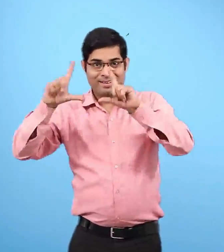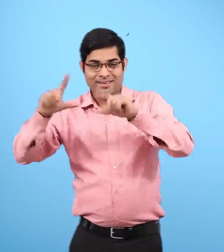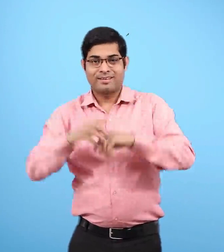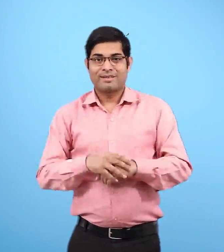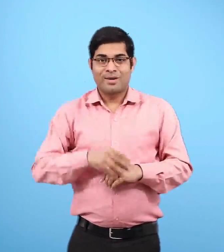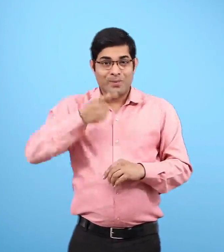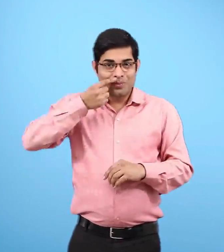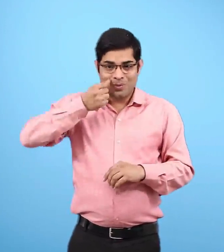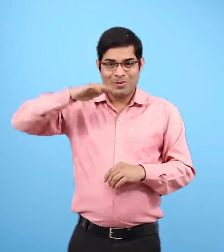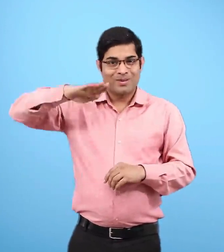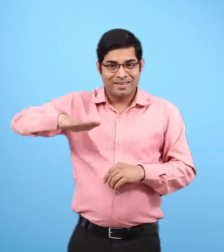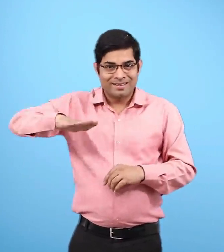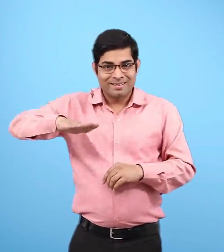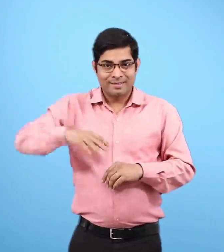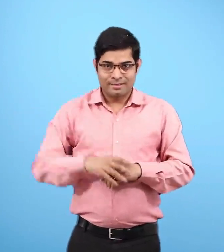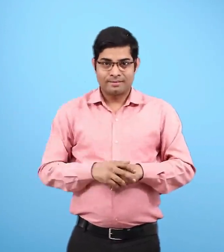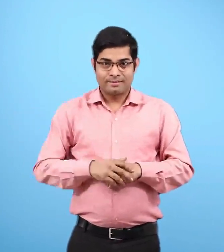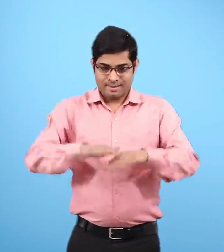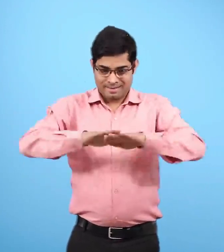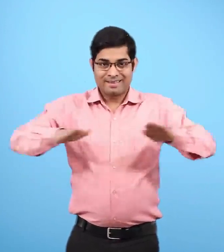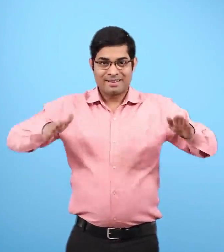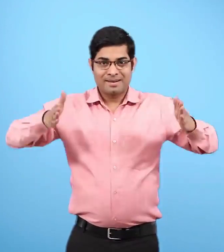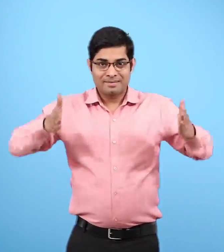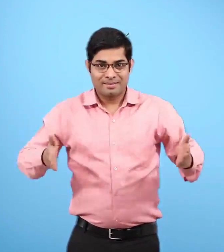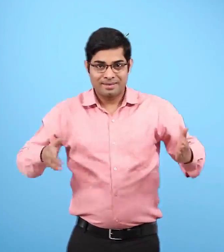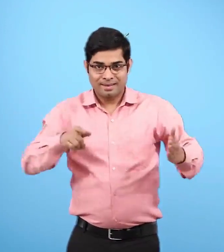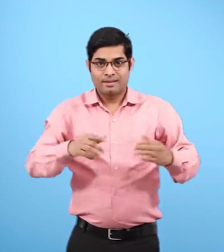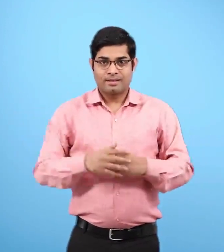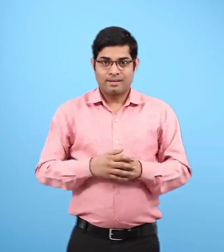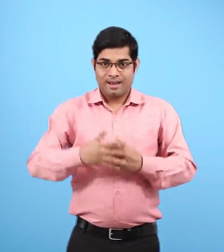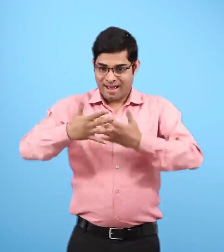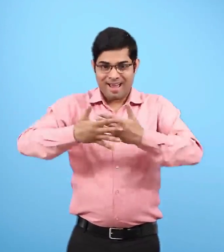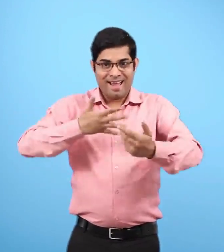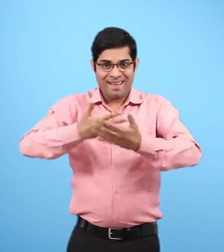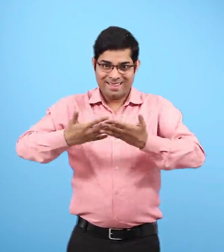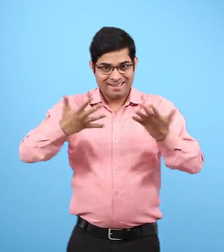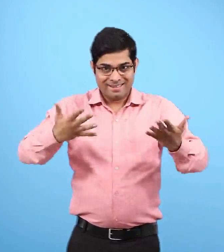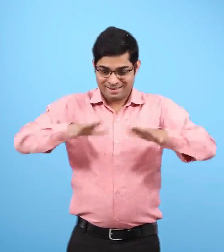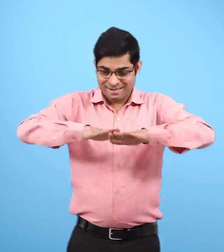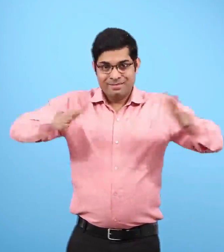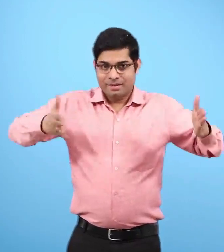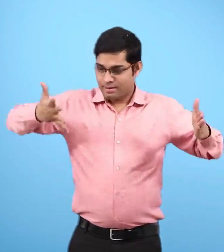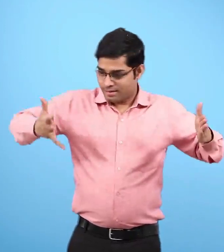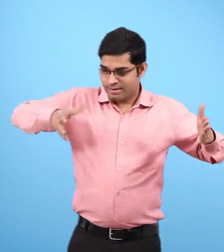Picture 2 shows a boy measuring the table kept in front of him with